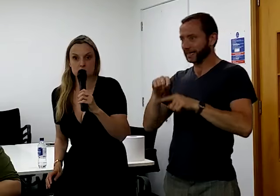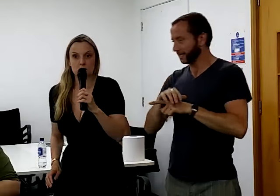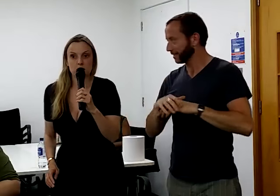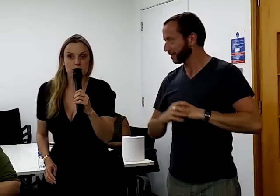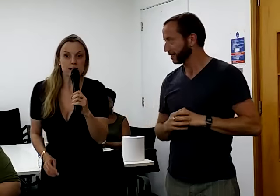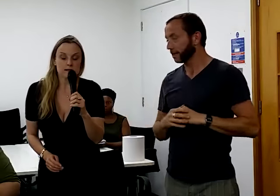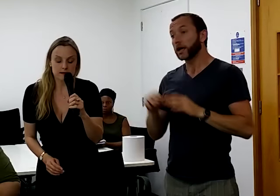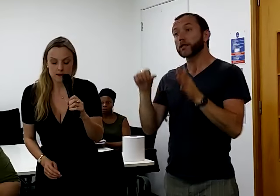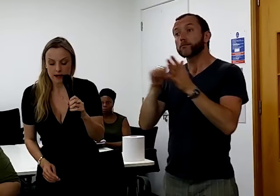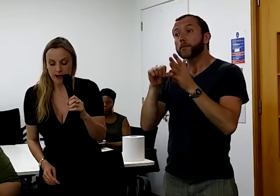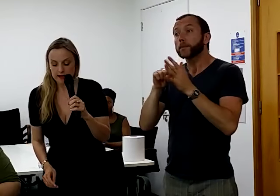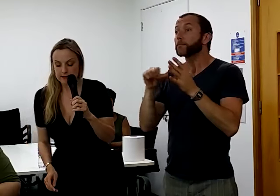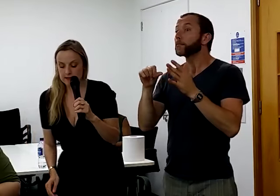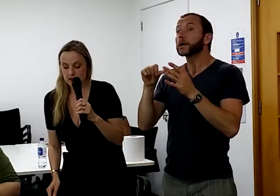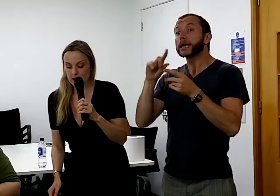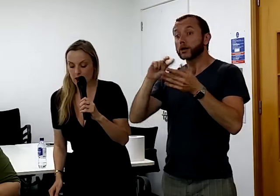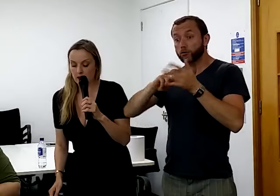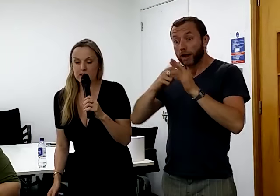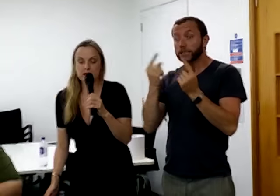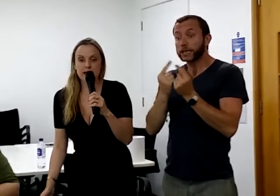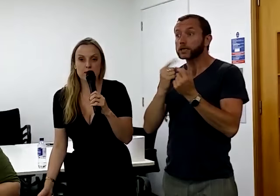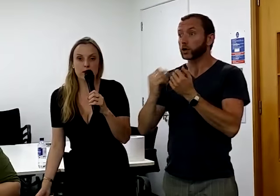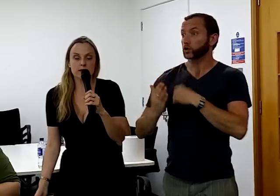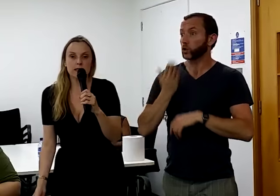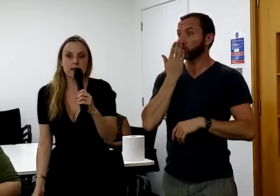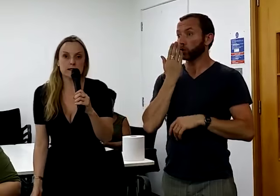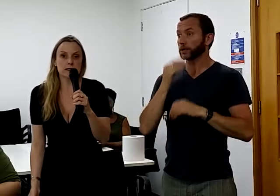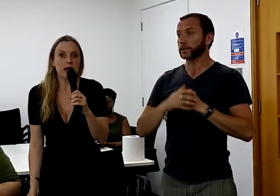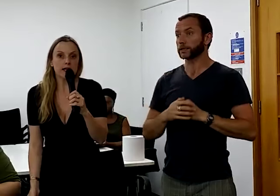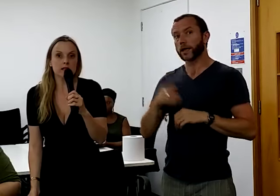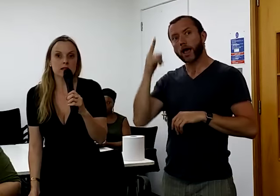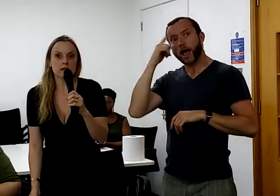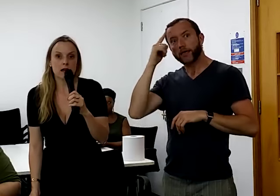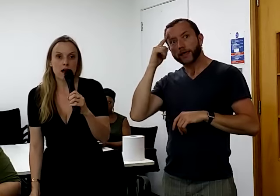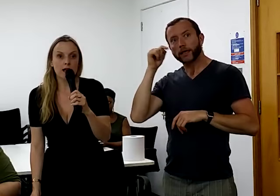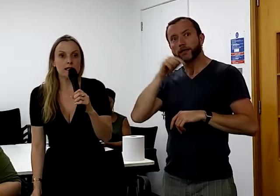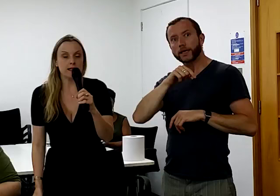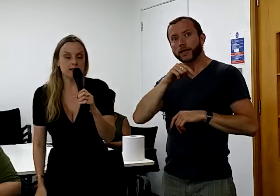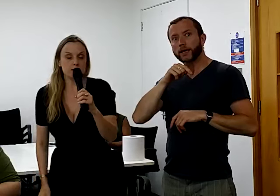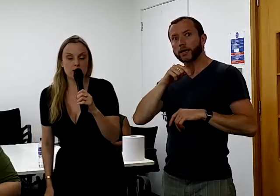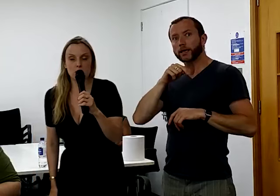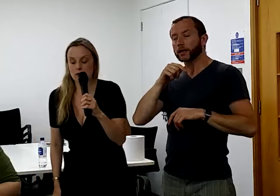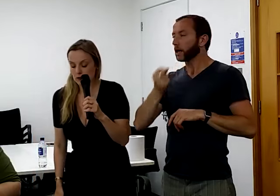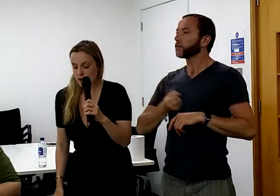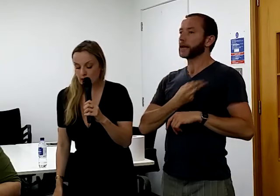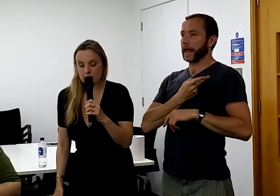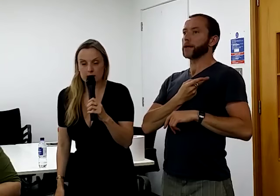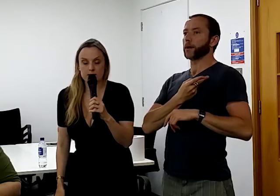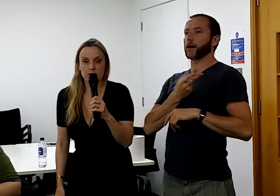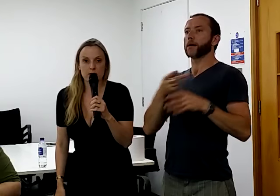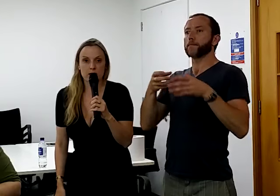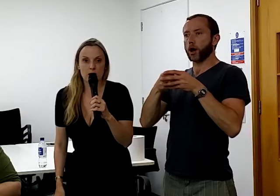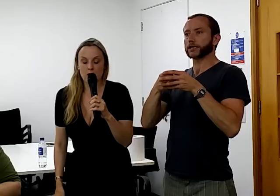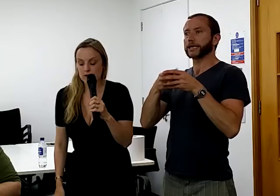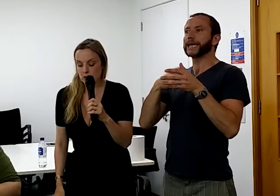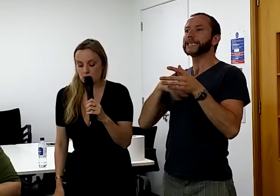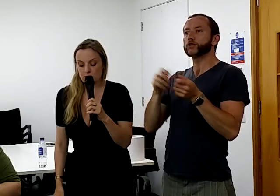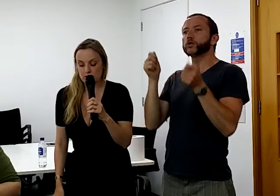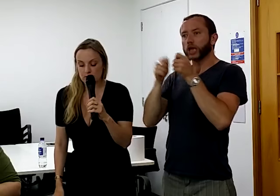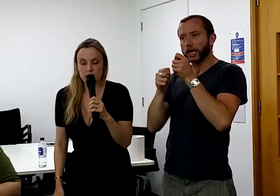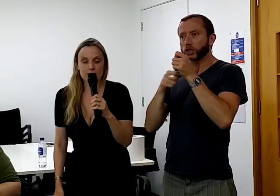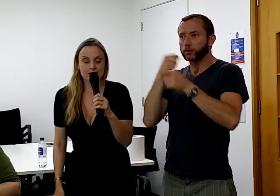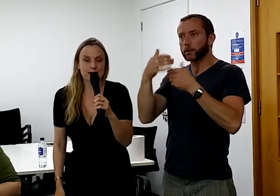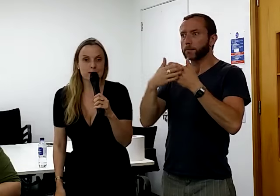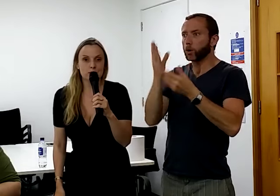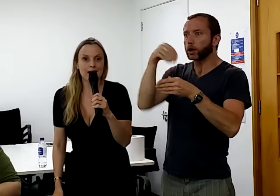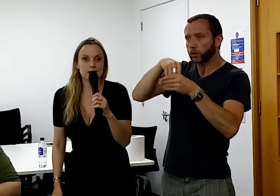get places at short notice, and I think the Labour Party needs to change, and it needs to be more inclusive. I was